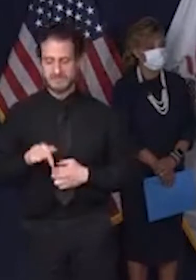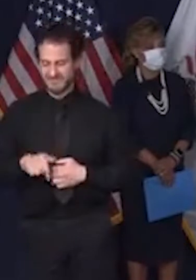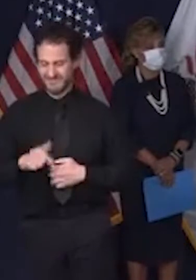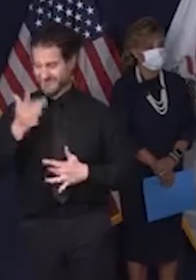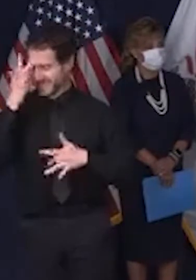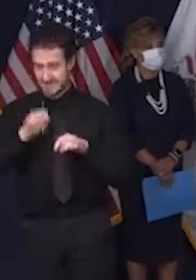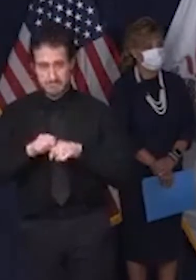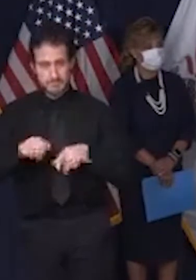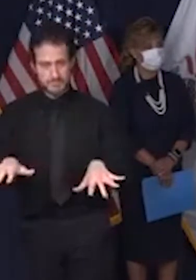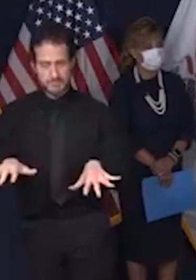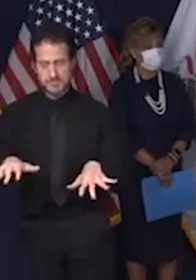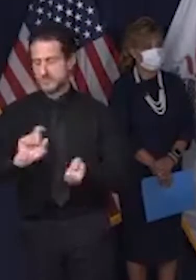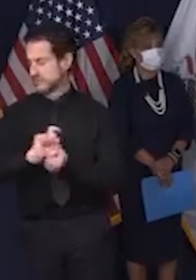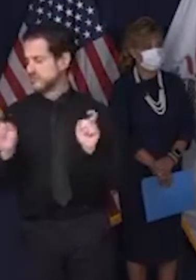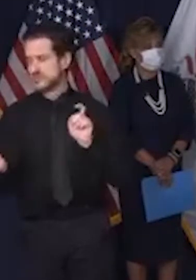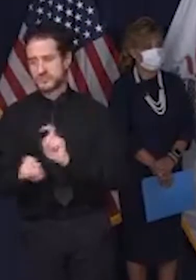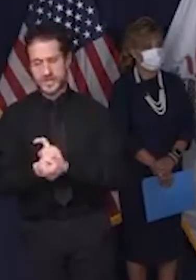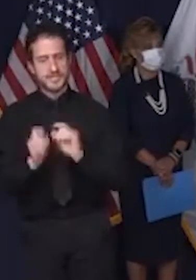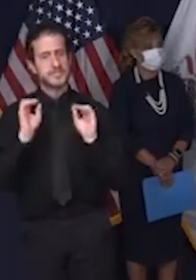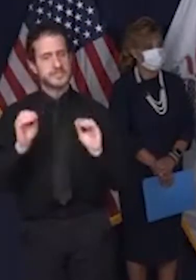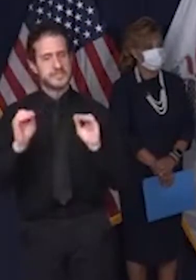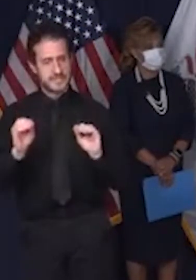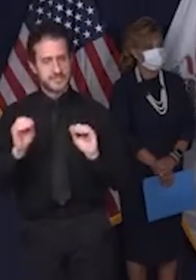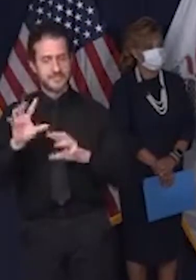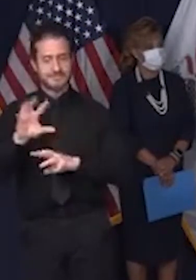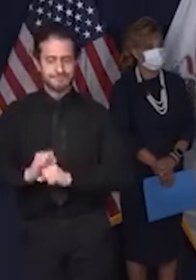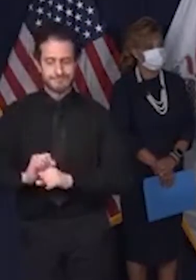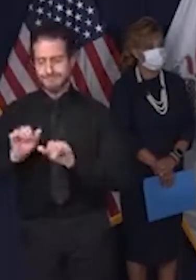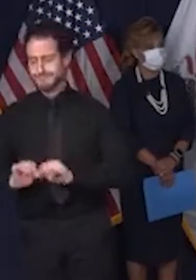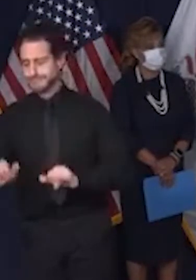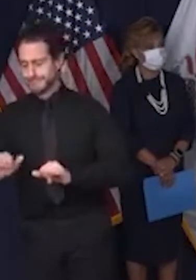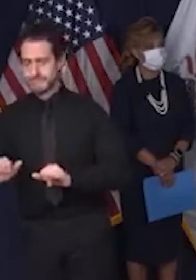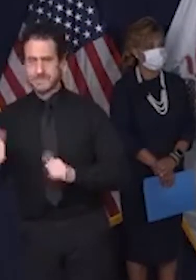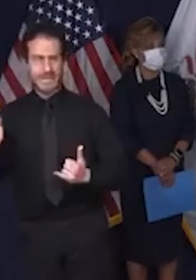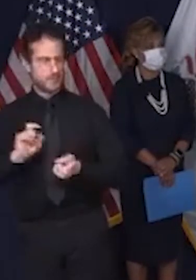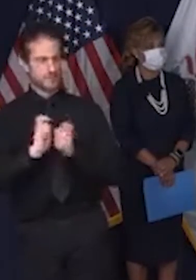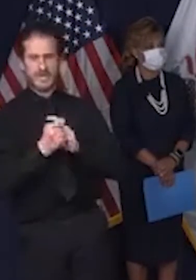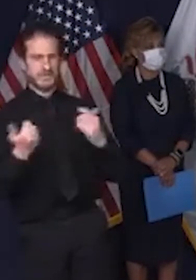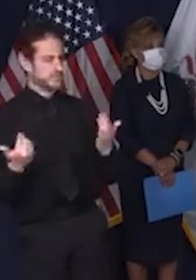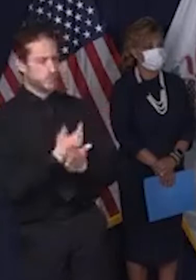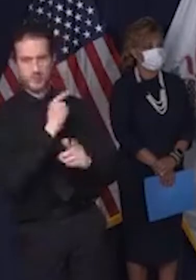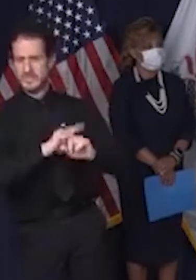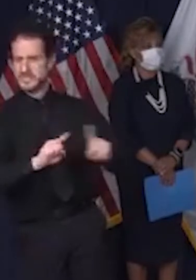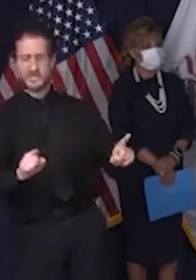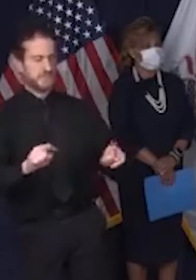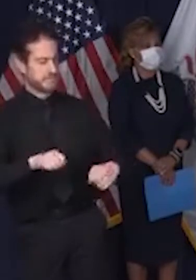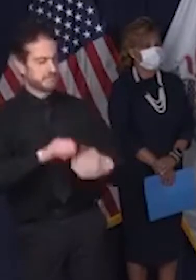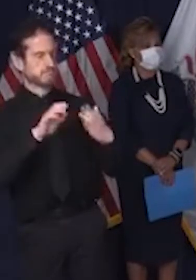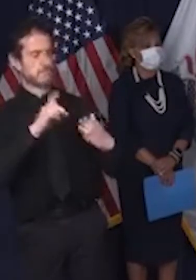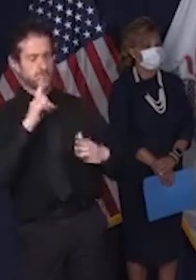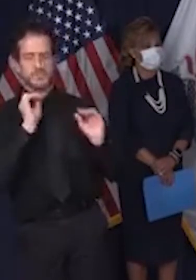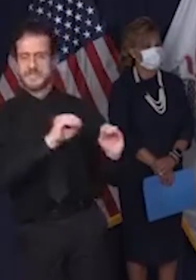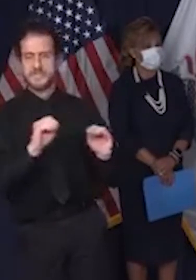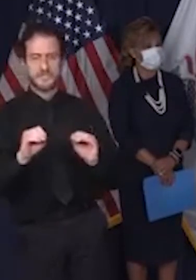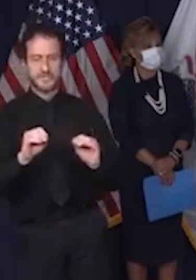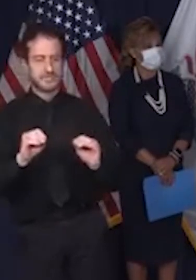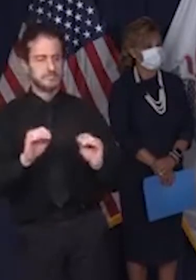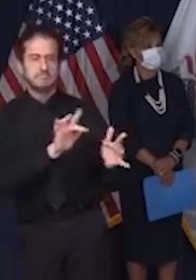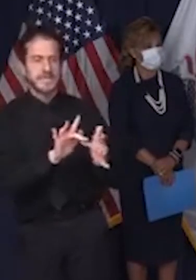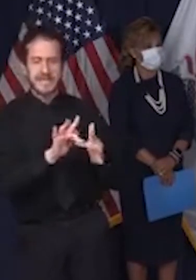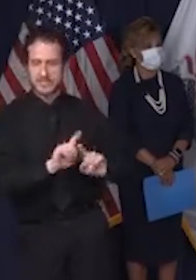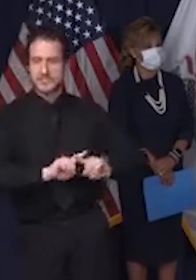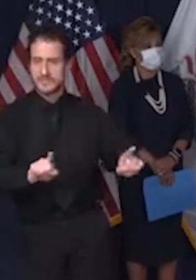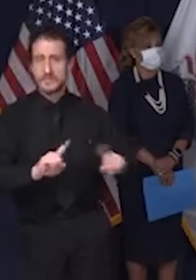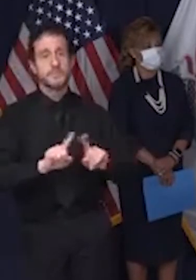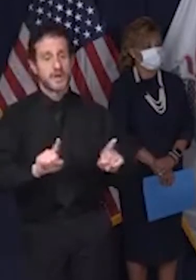the fabric of how we teach, how we learn, and how we connect. But it has not shaken the core